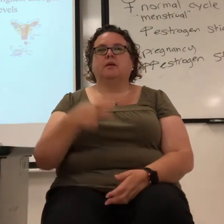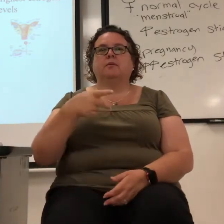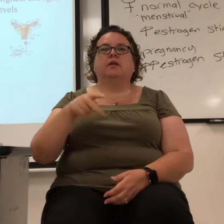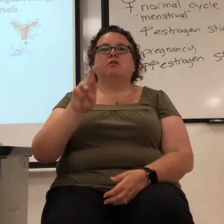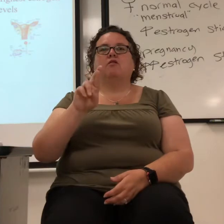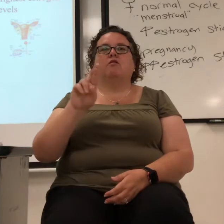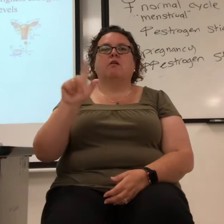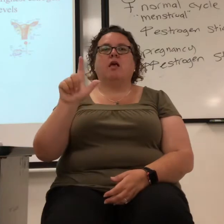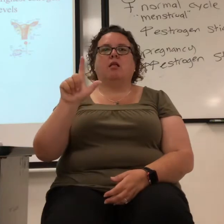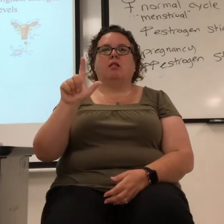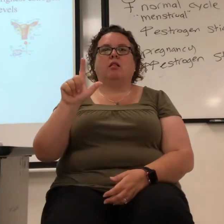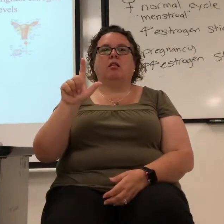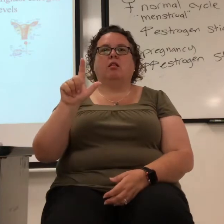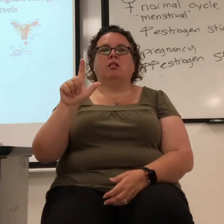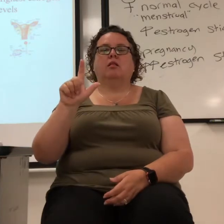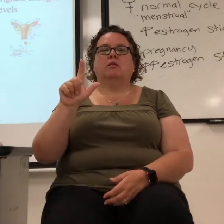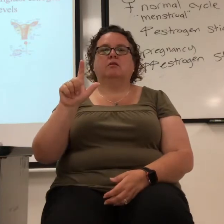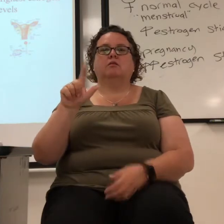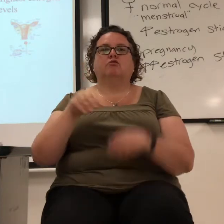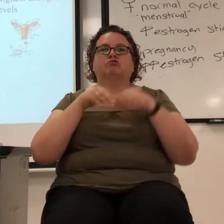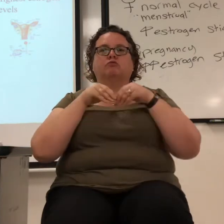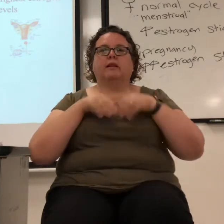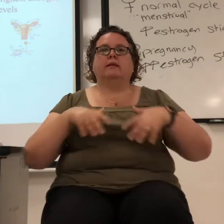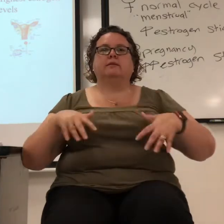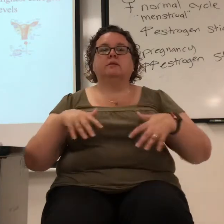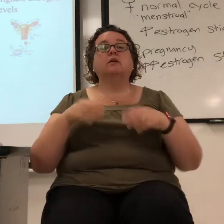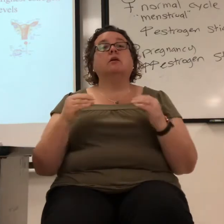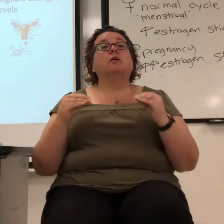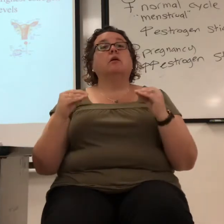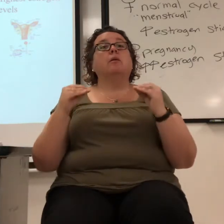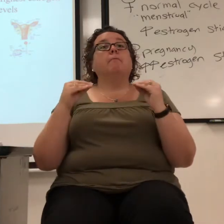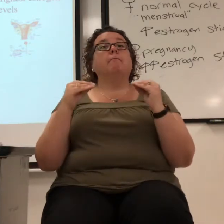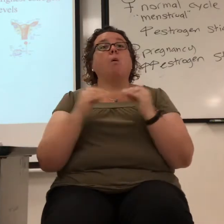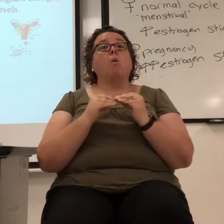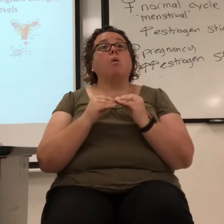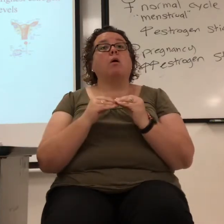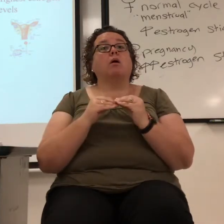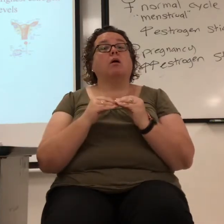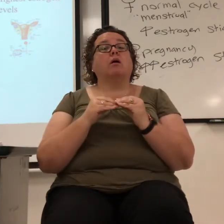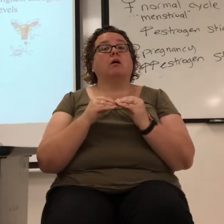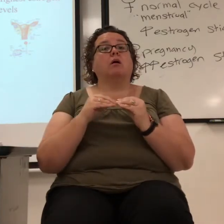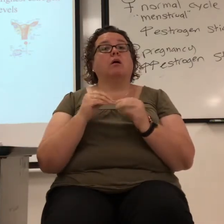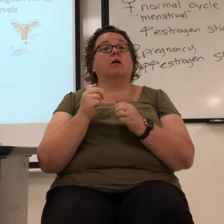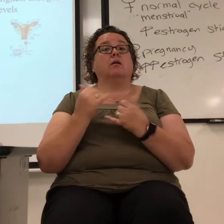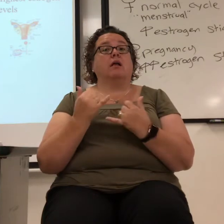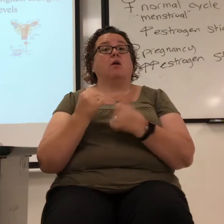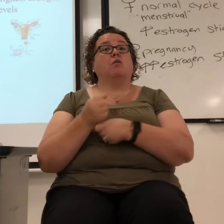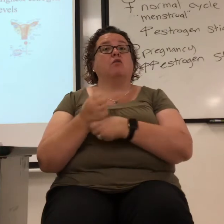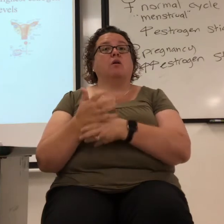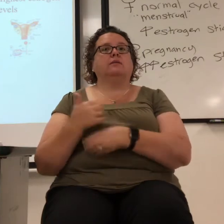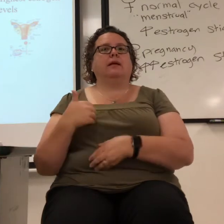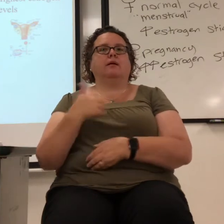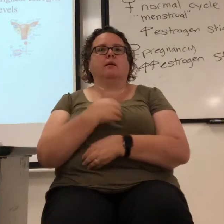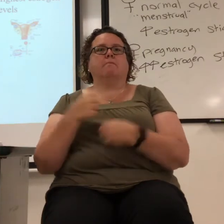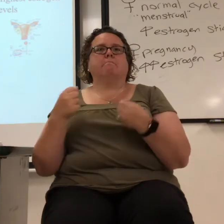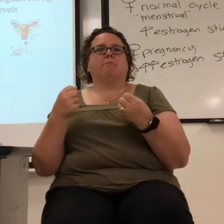PRL release more so this time causing milk